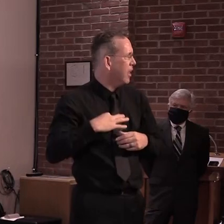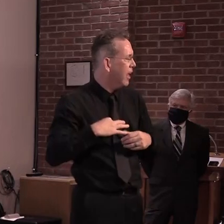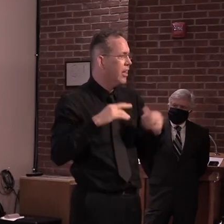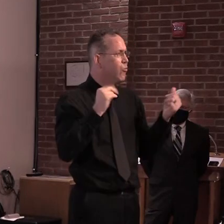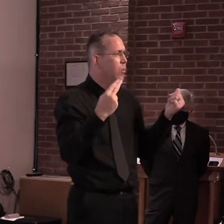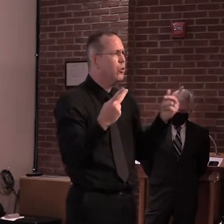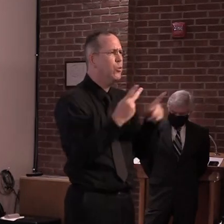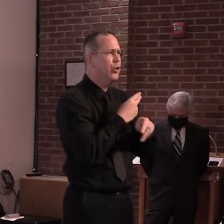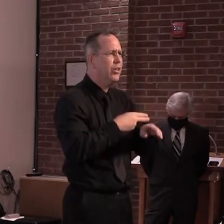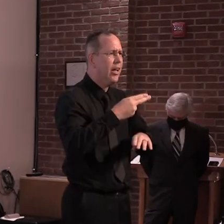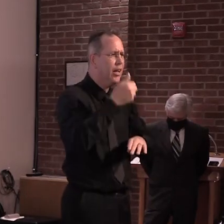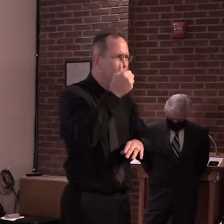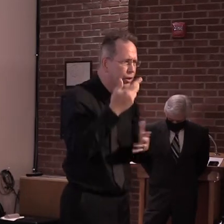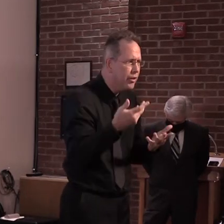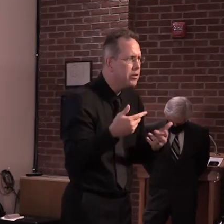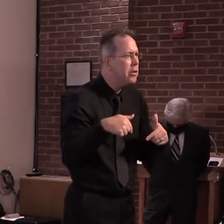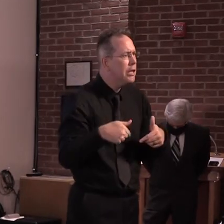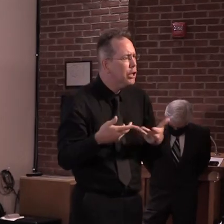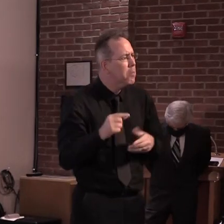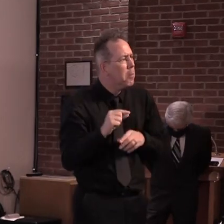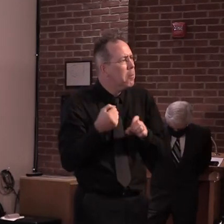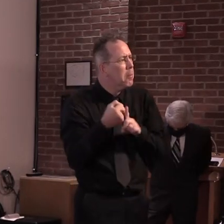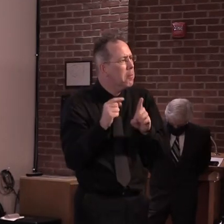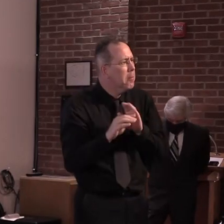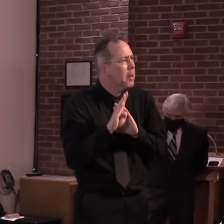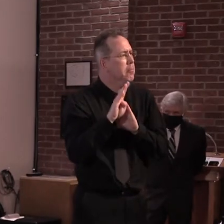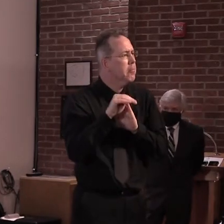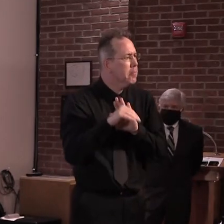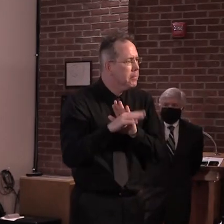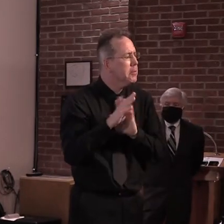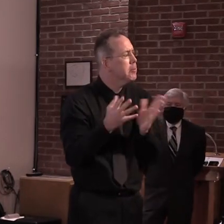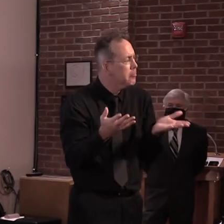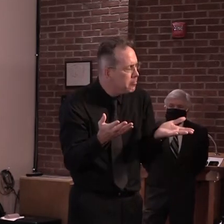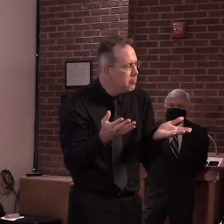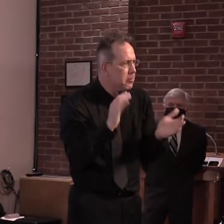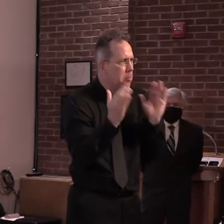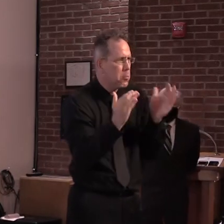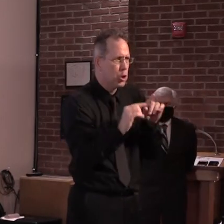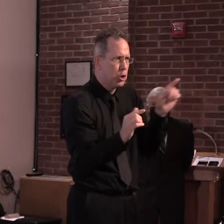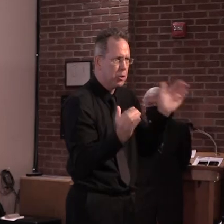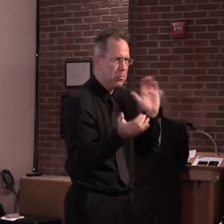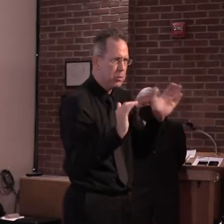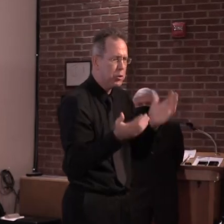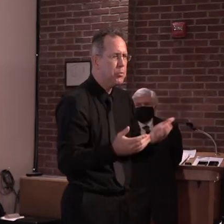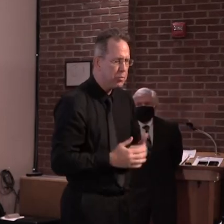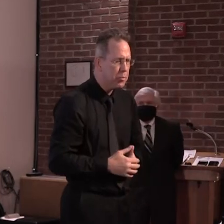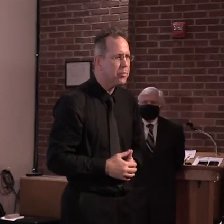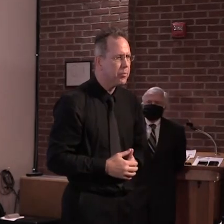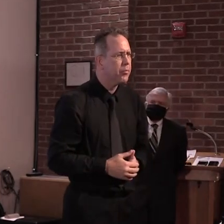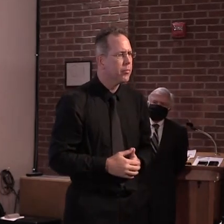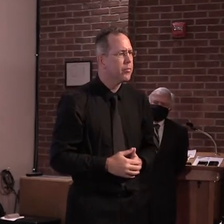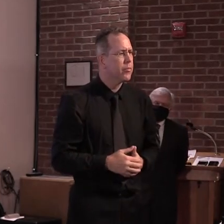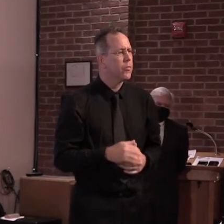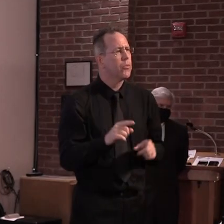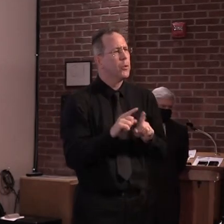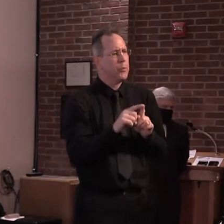the outbreak in Winooski and Burlington. I think it's also useful to review the regional dynamic heat map that we've